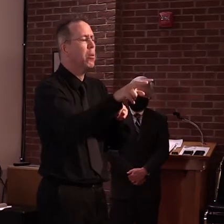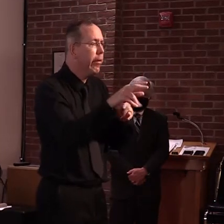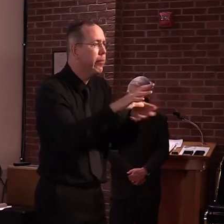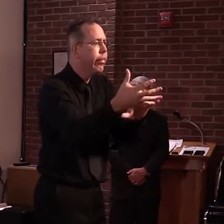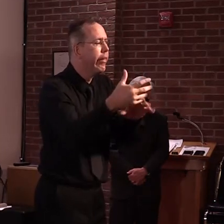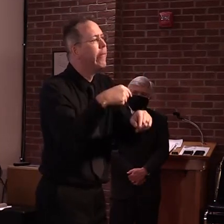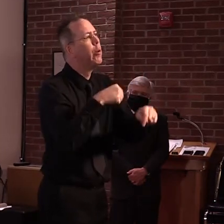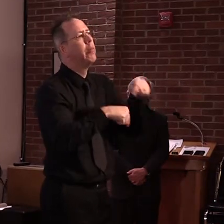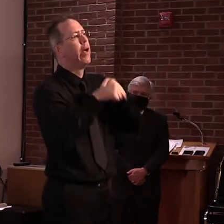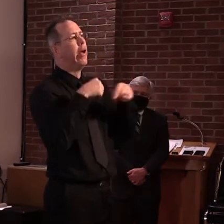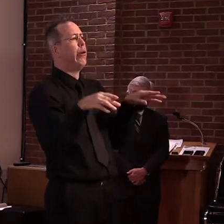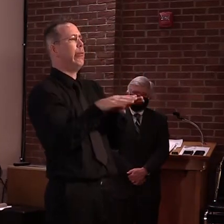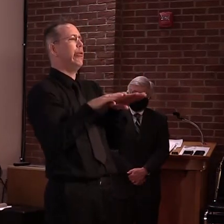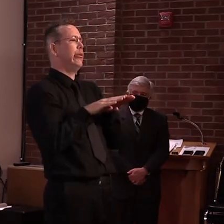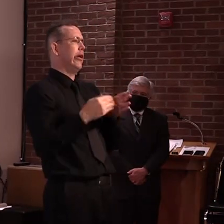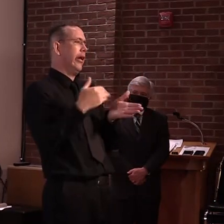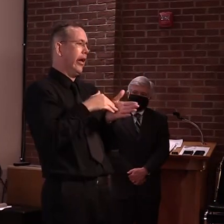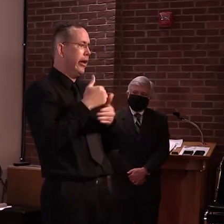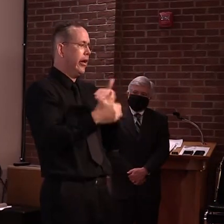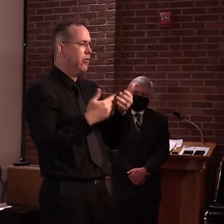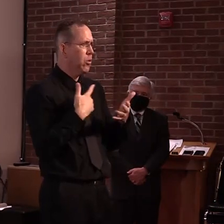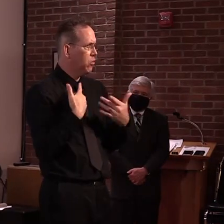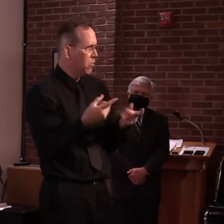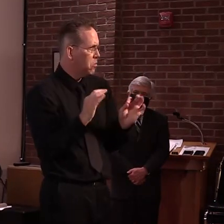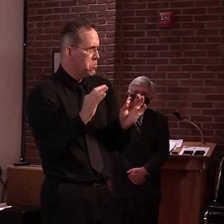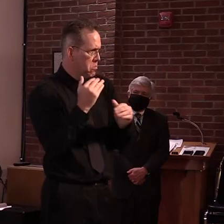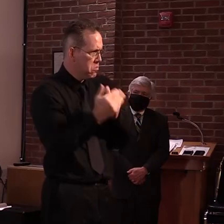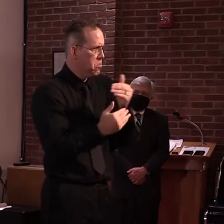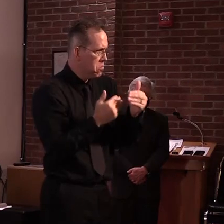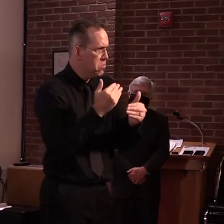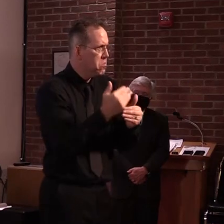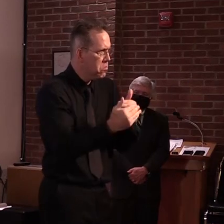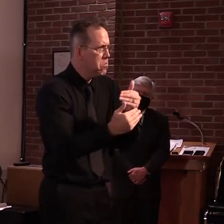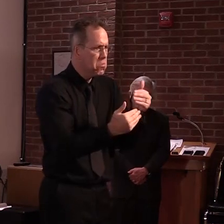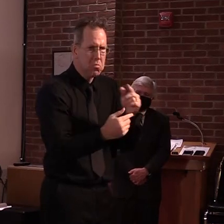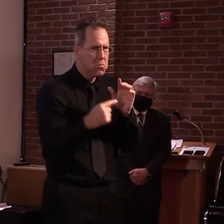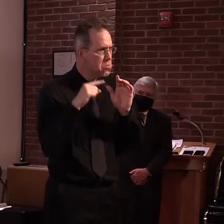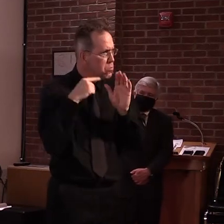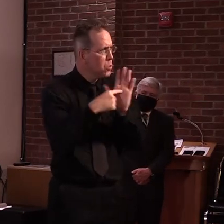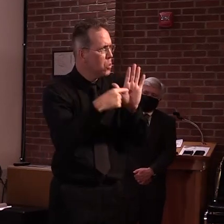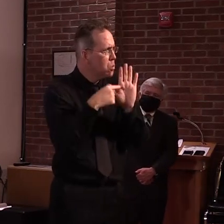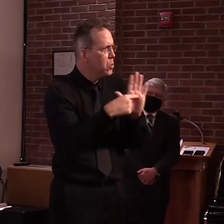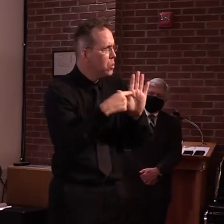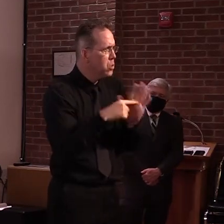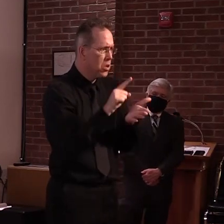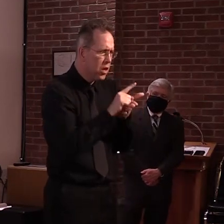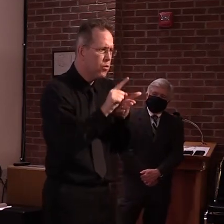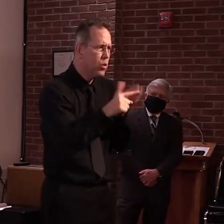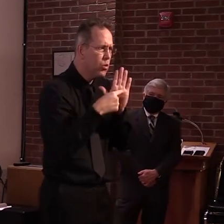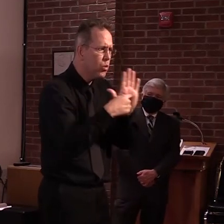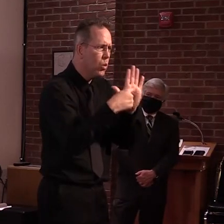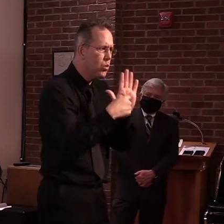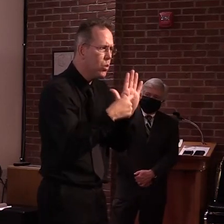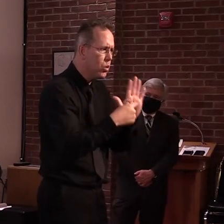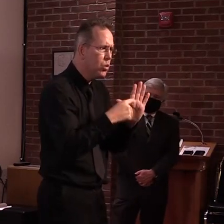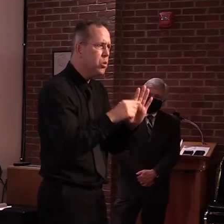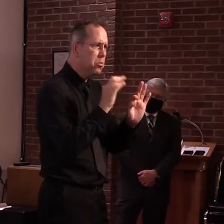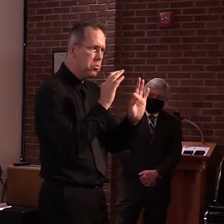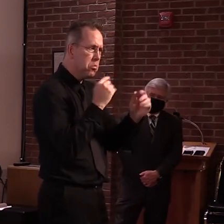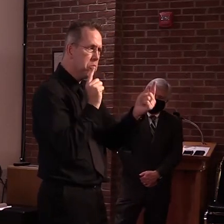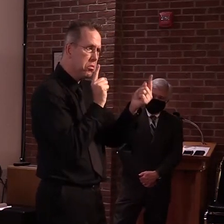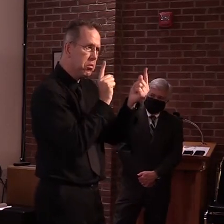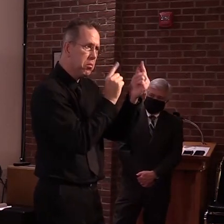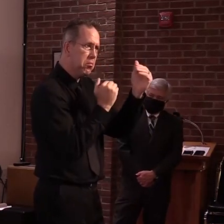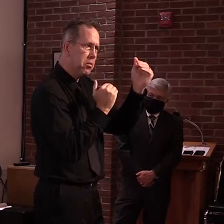again, methodically moving forward, opening up the different sectors, we'll get to 100% within, you know,